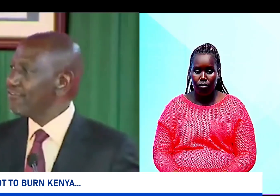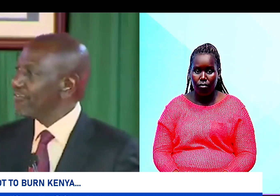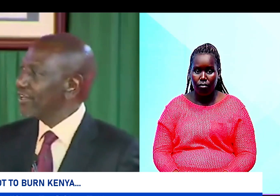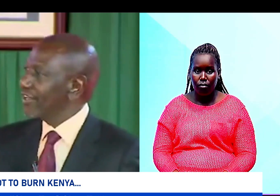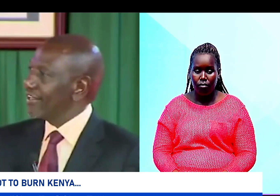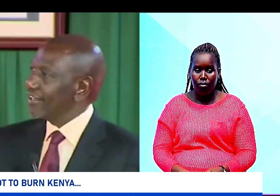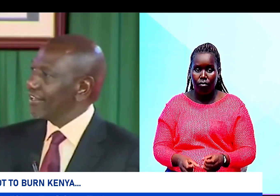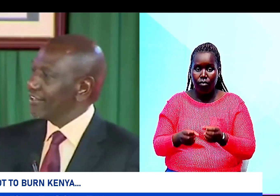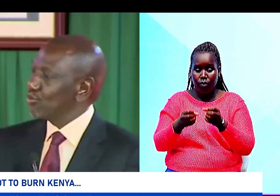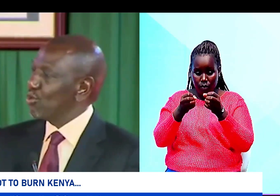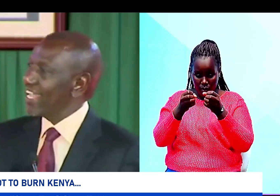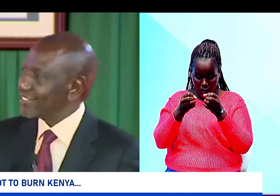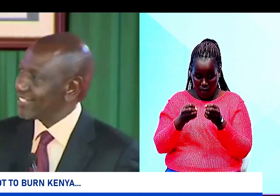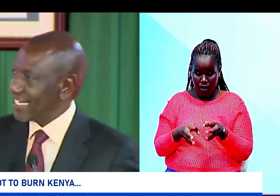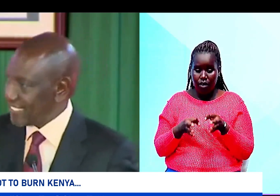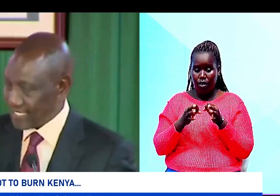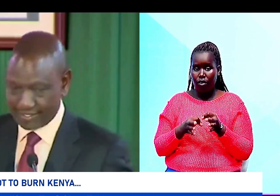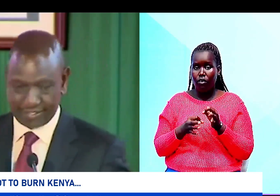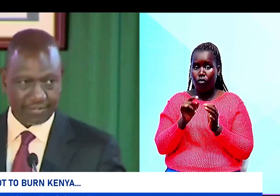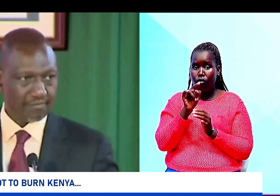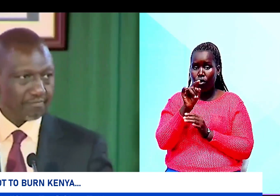If you hate the leaders,